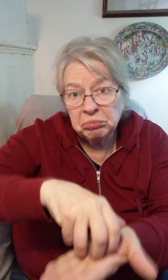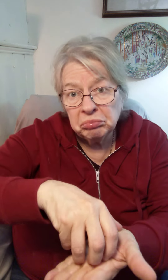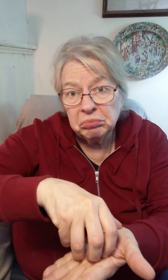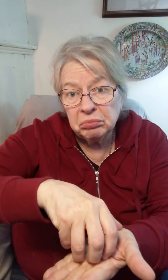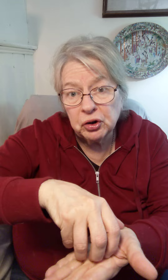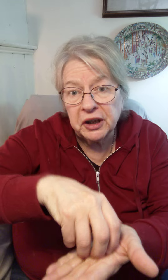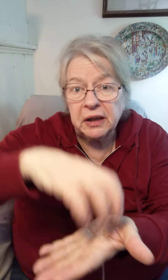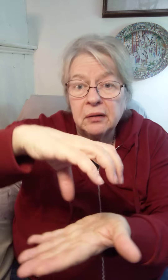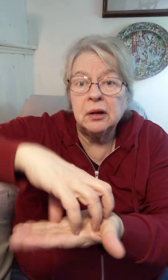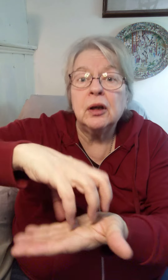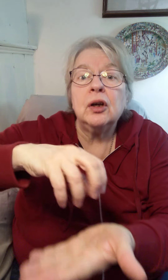Cookie,